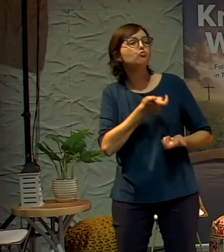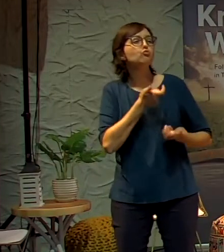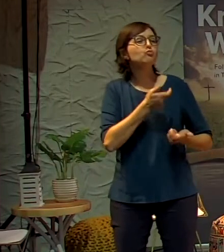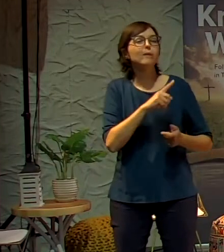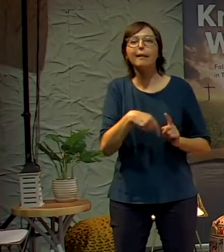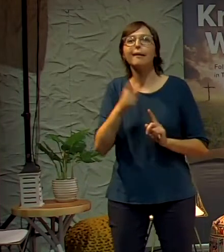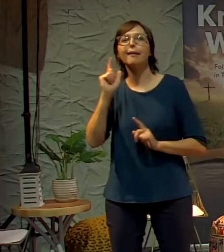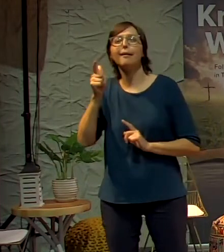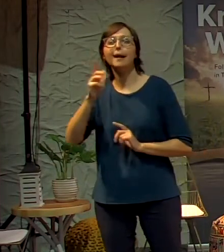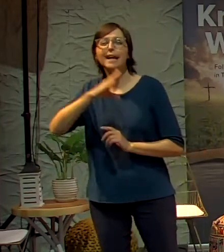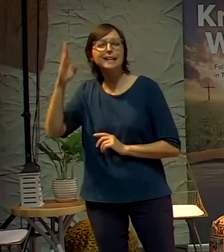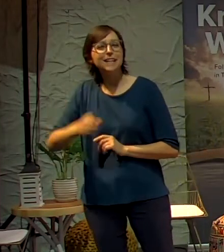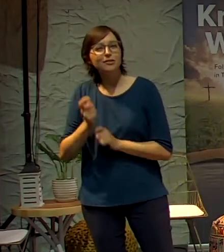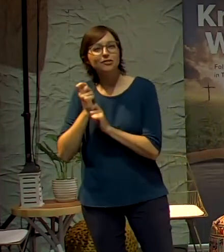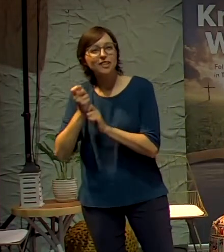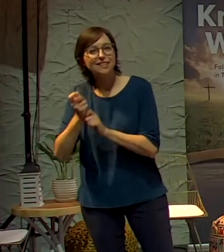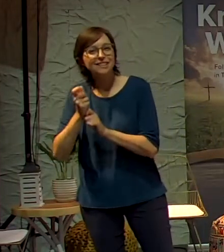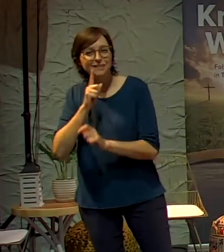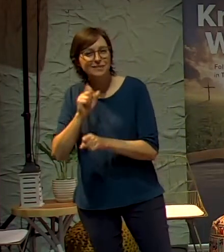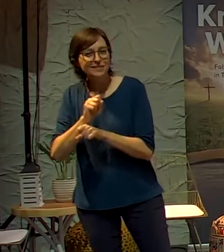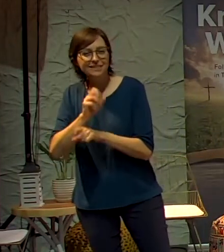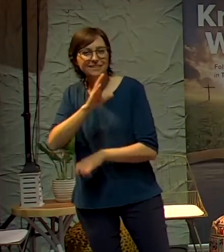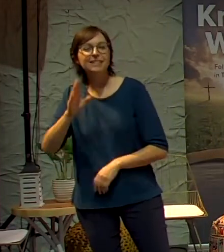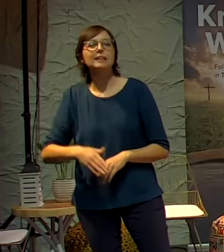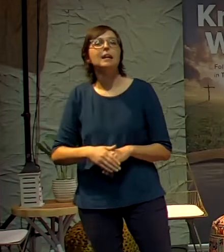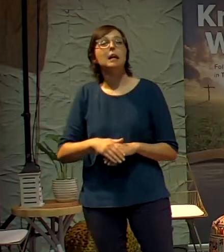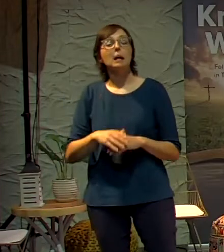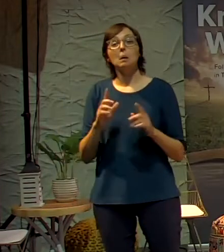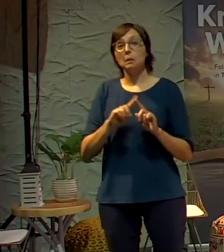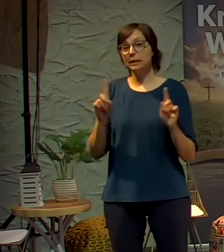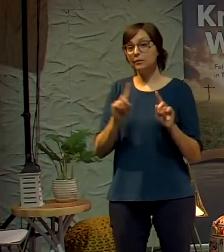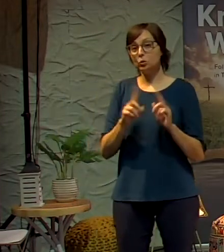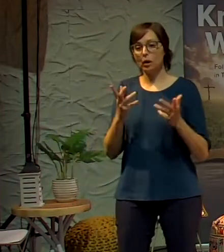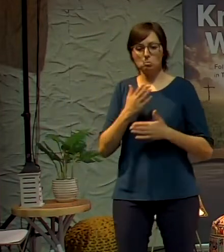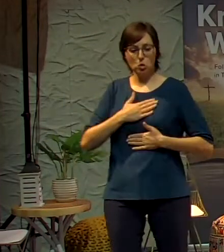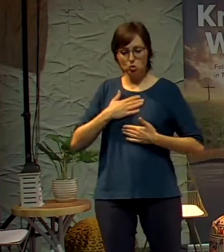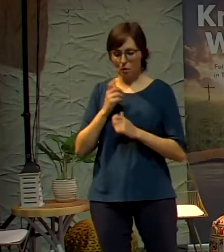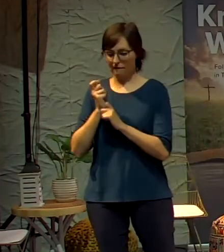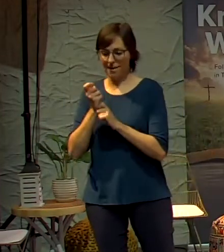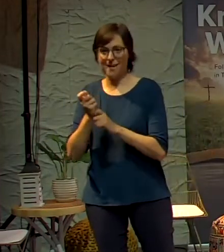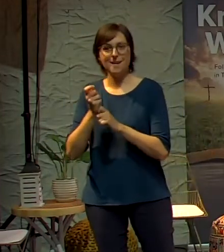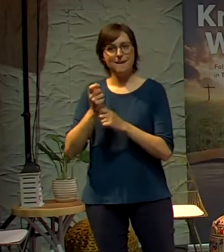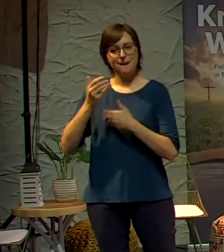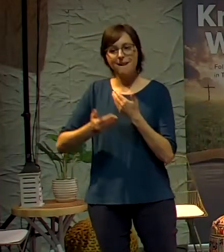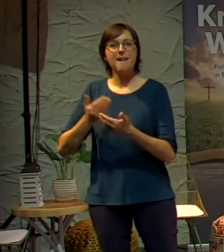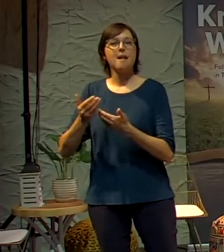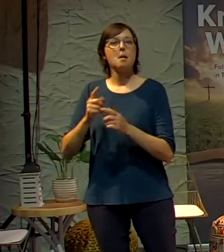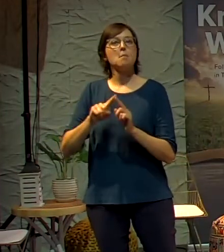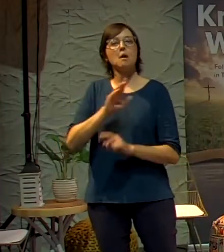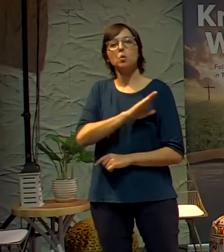fish. And the difference is that you can enjoy the fishing, you can enjoy the process, but you'll never have